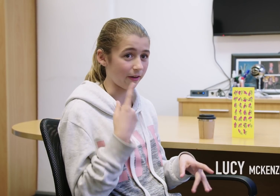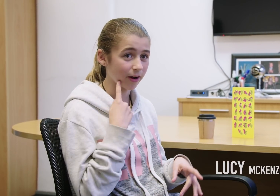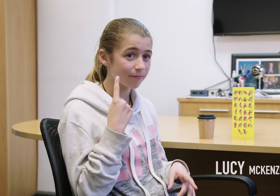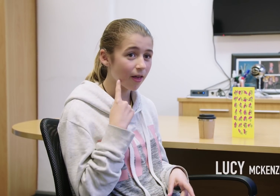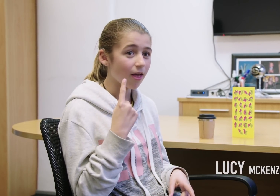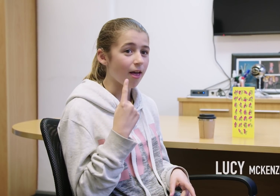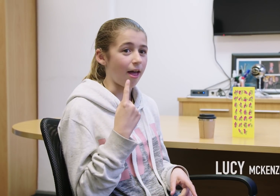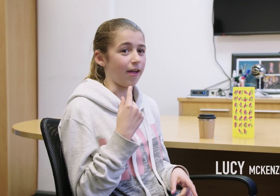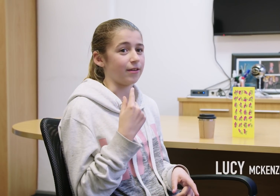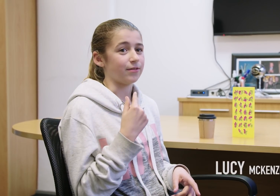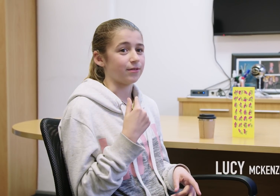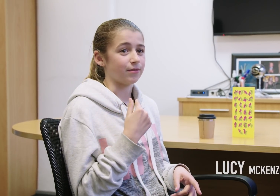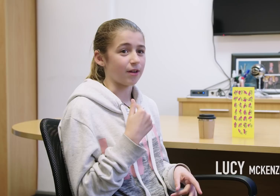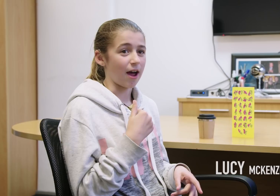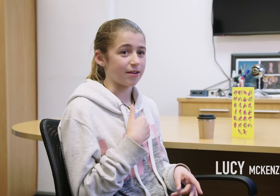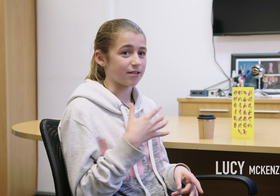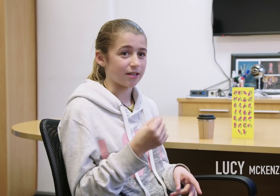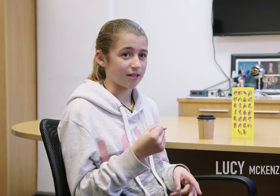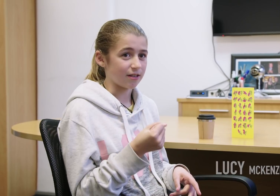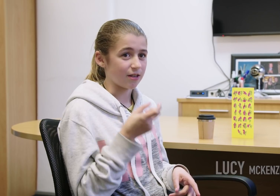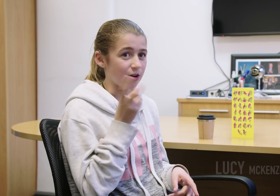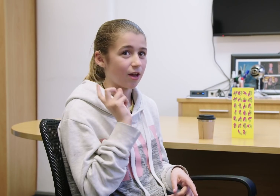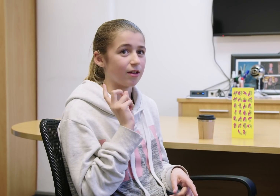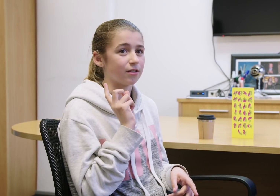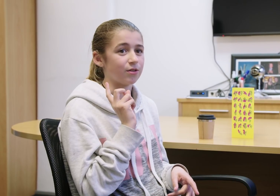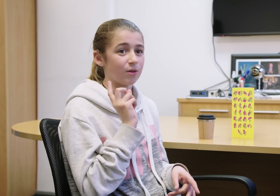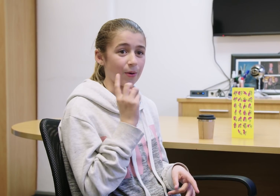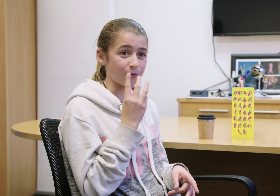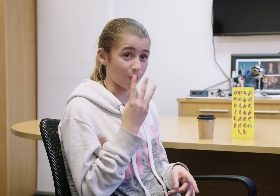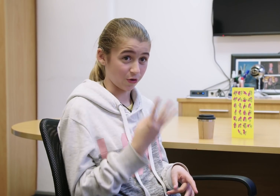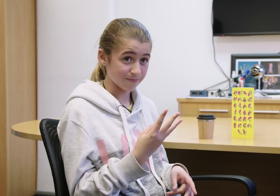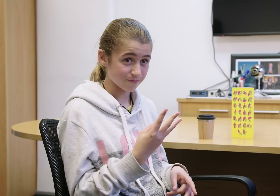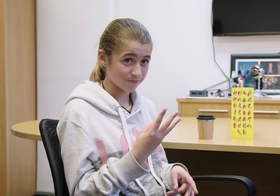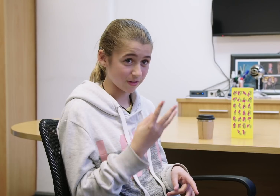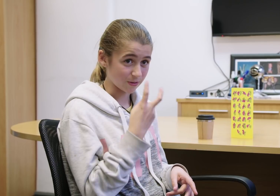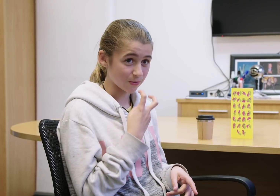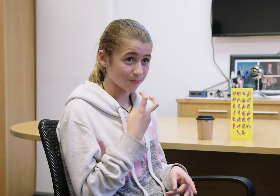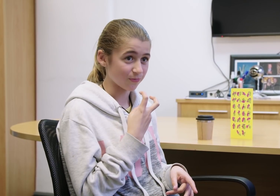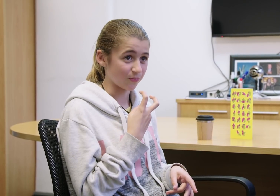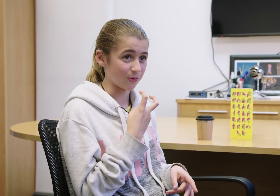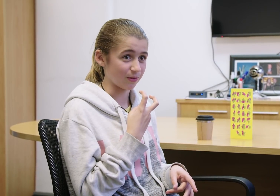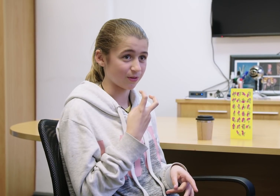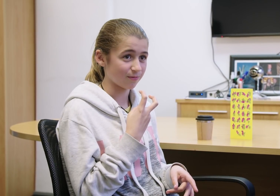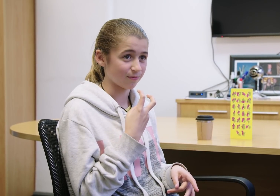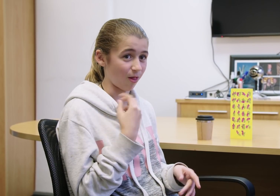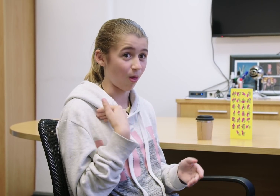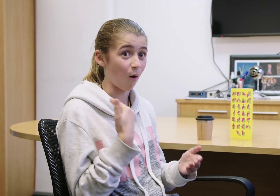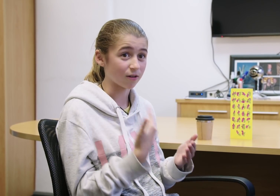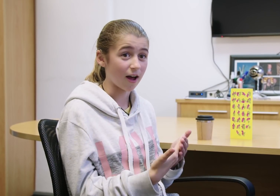hearing, and I didn't get hearing aids until I was 3 years old, which was a long